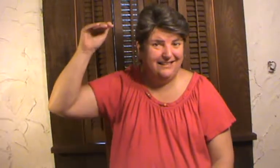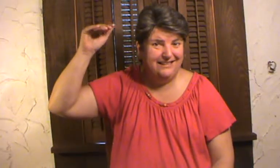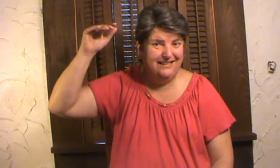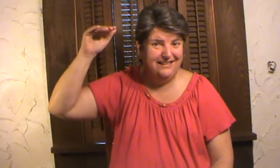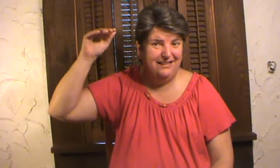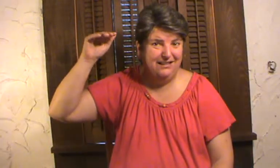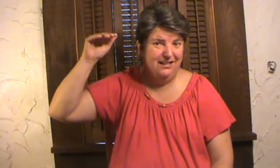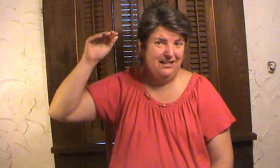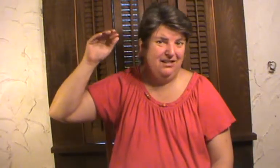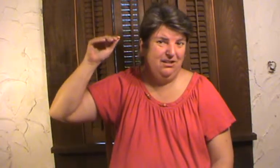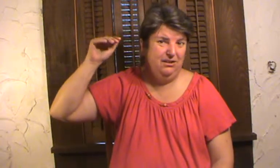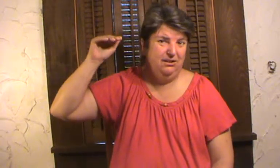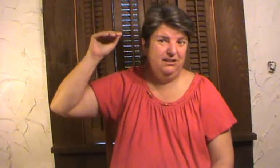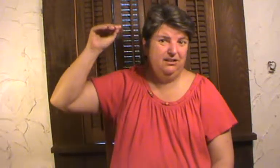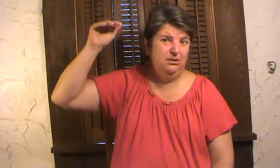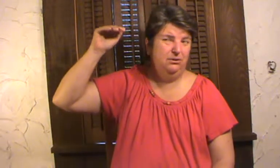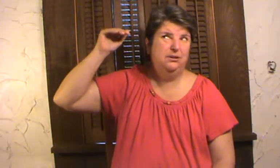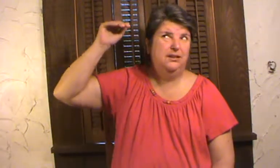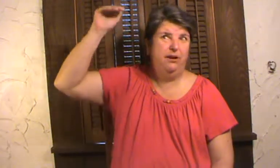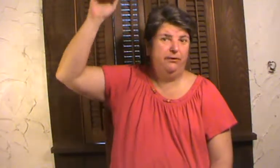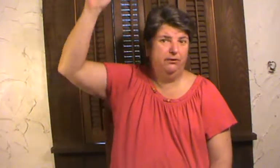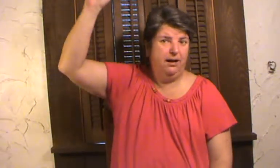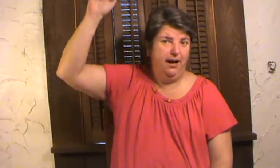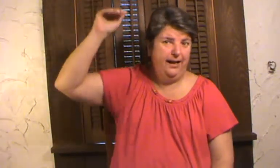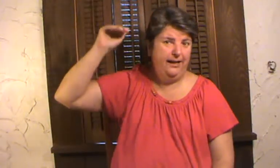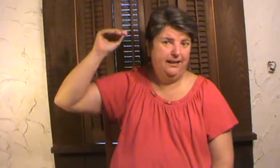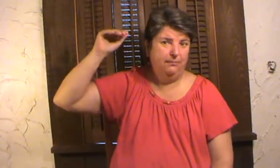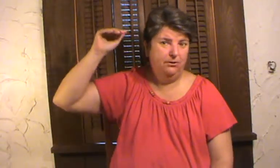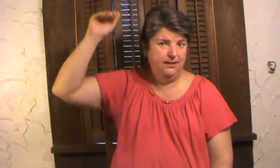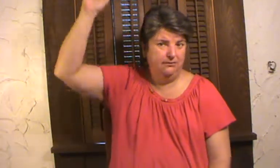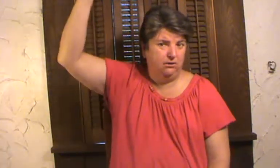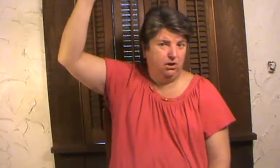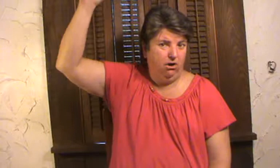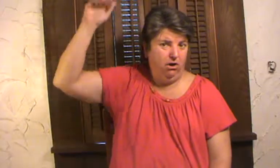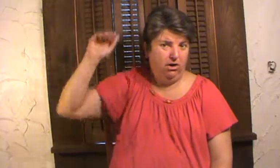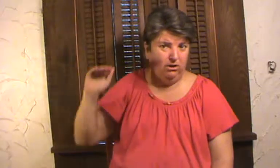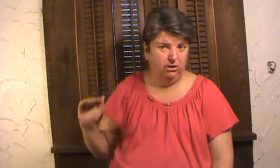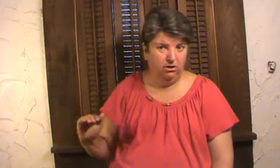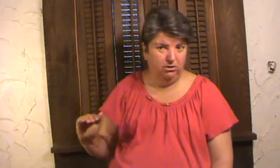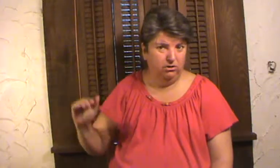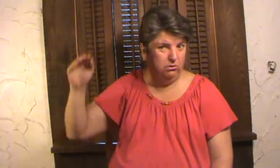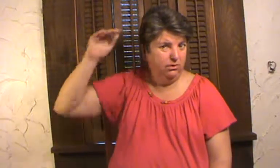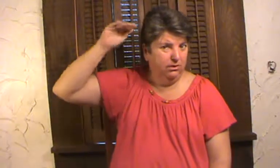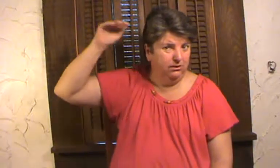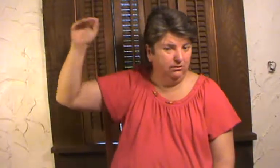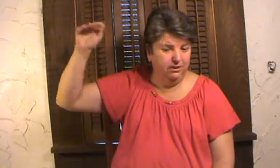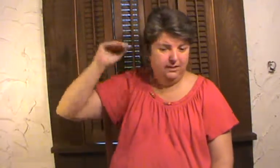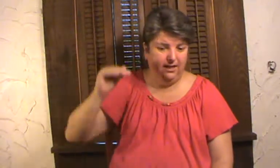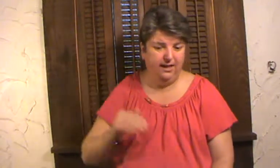Height, you can do it however high that person is, or tall, short, or the same.